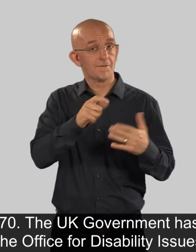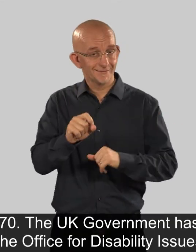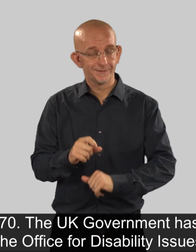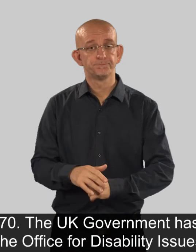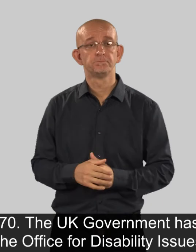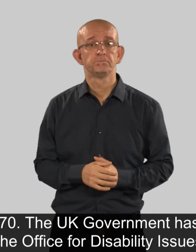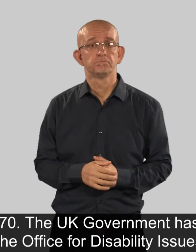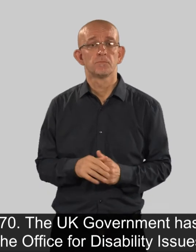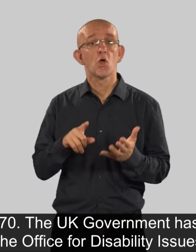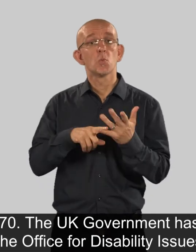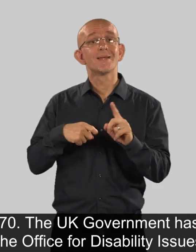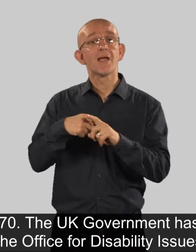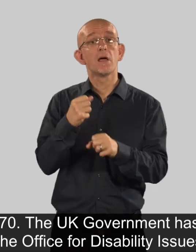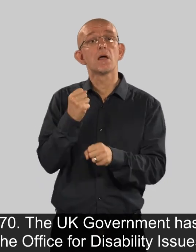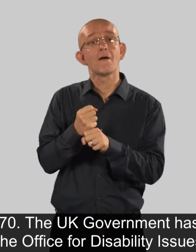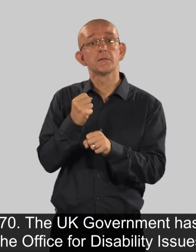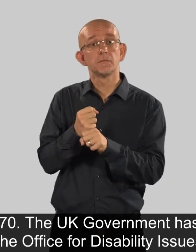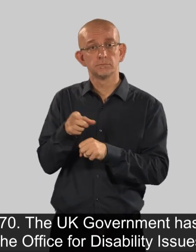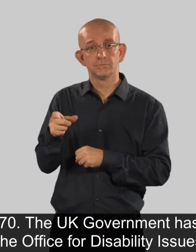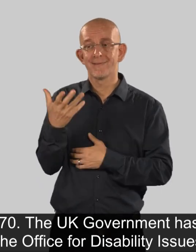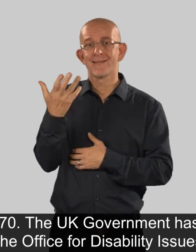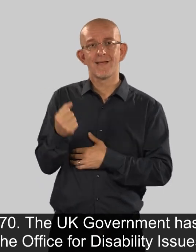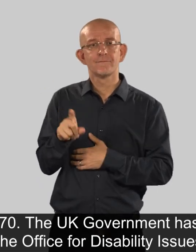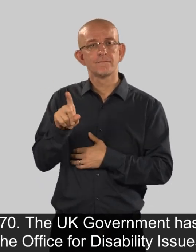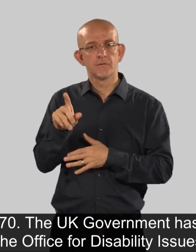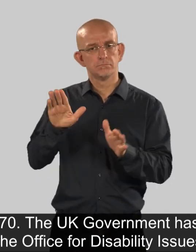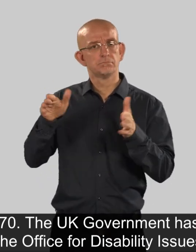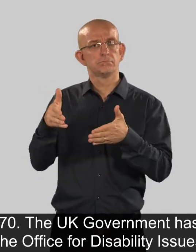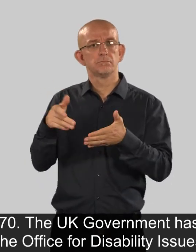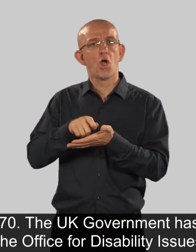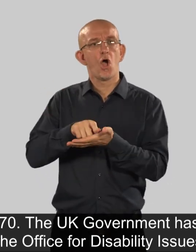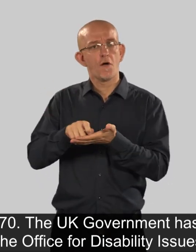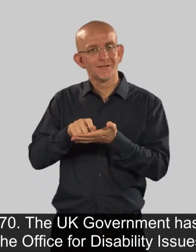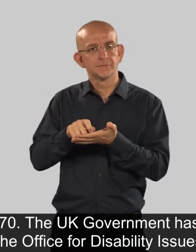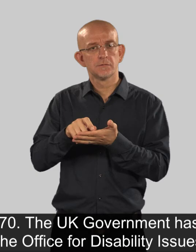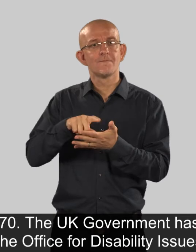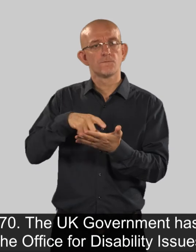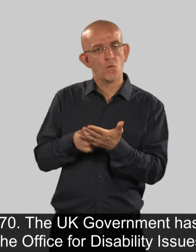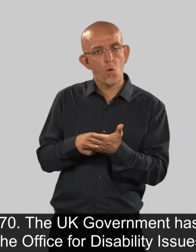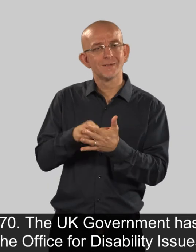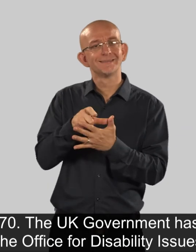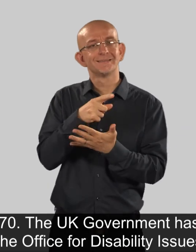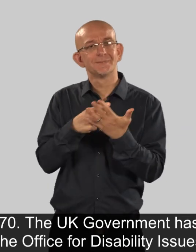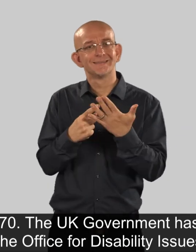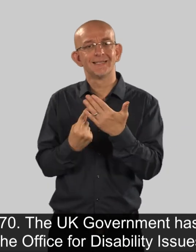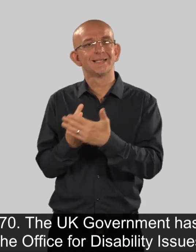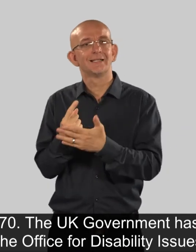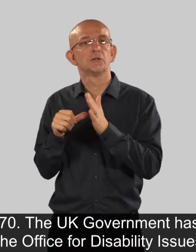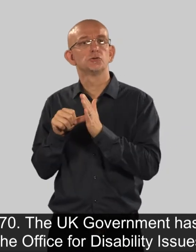70. The UK government has the Office for Disability Issues, who work with the Minister